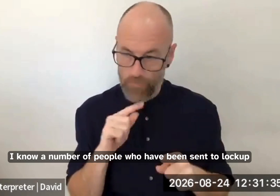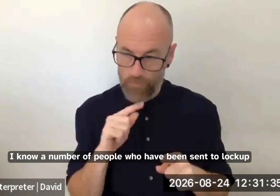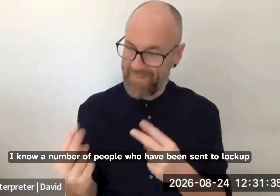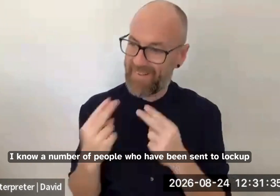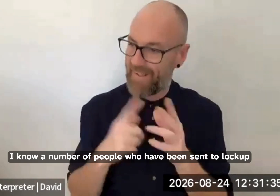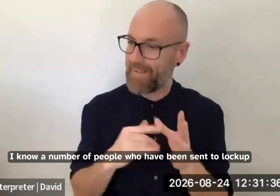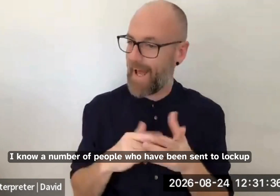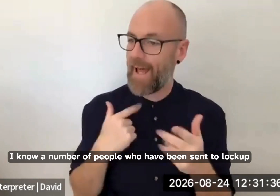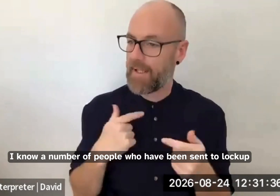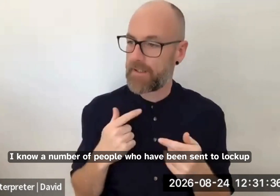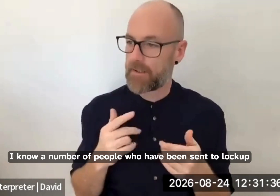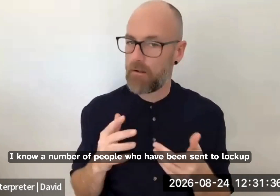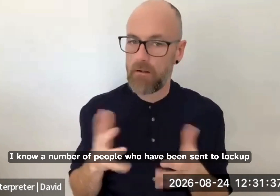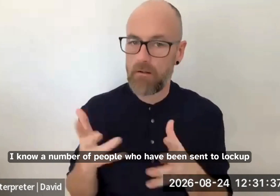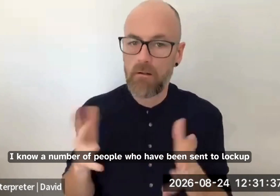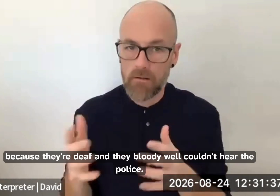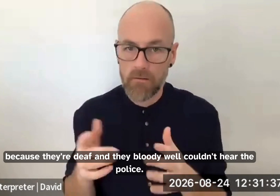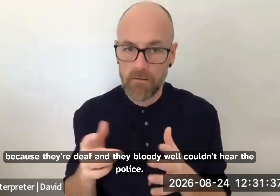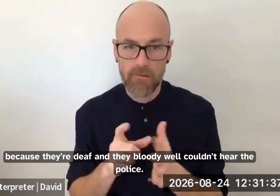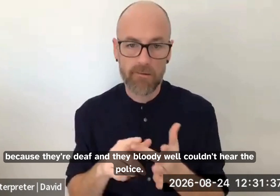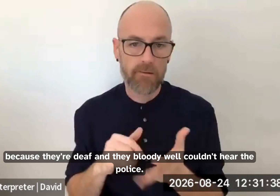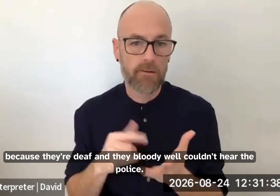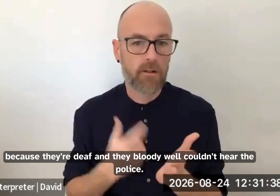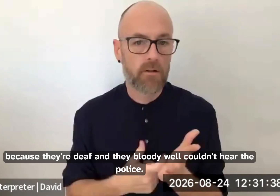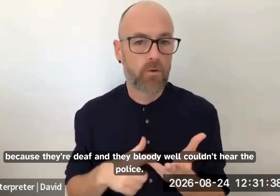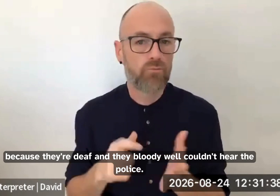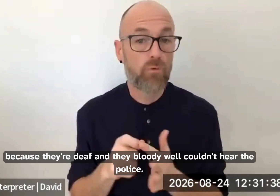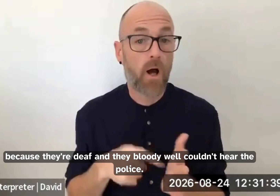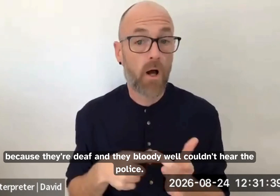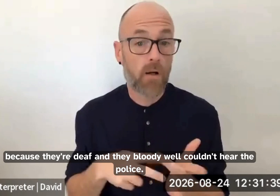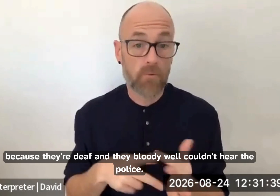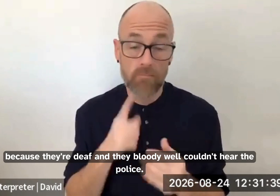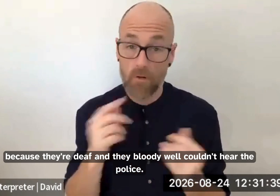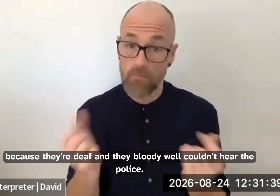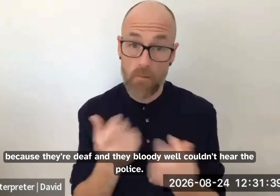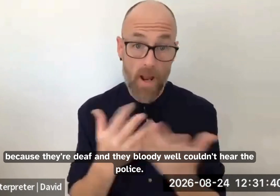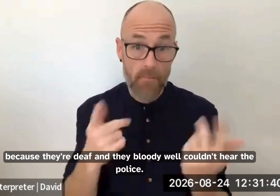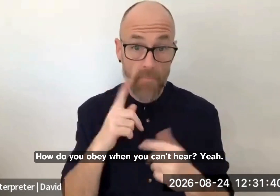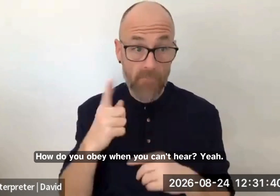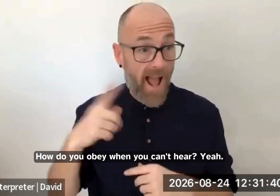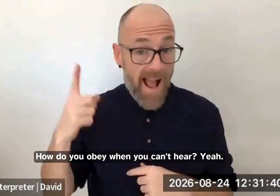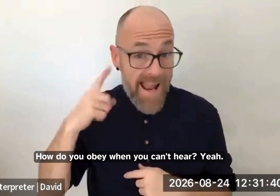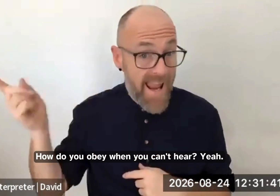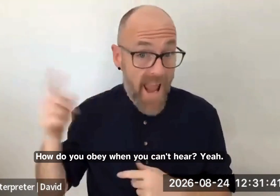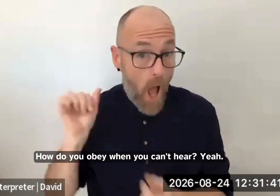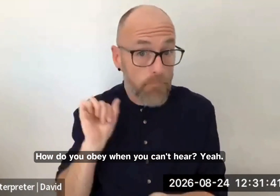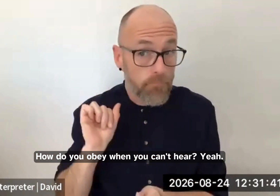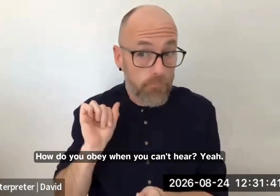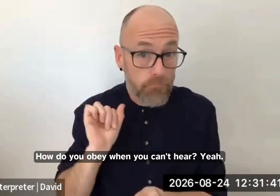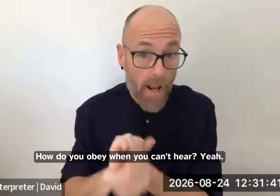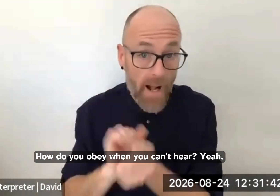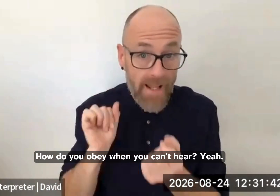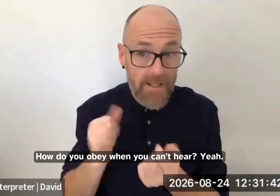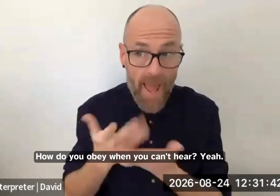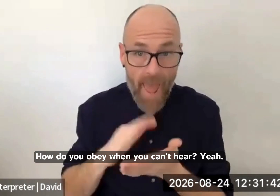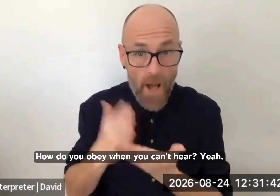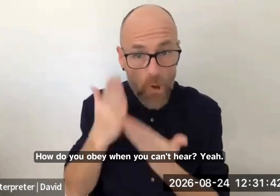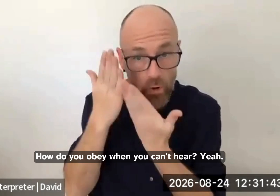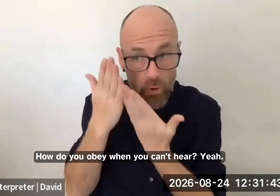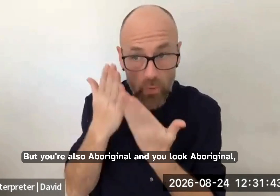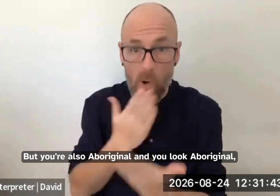know a number of people who have been sent to lockup because they're deaf and they bloody well couldn't hear the police. How do you obey when you can't